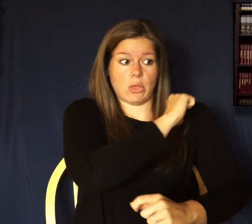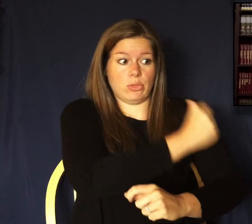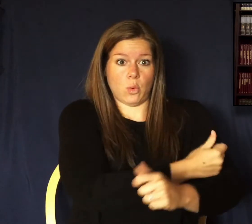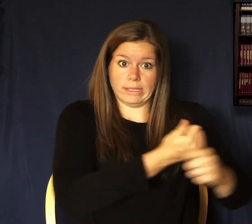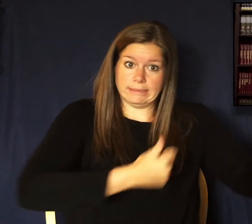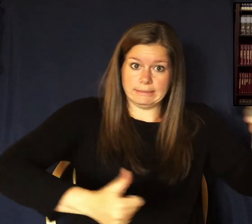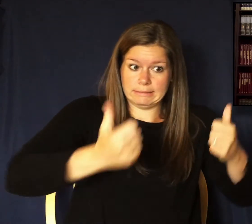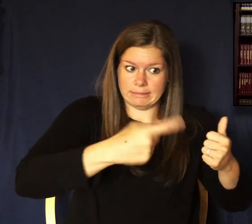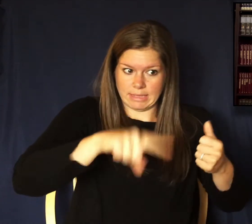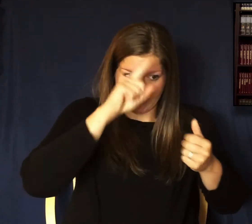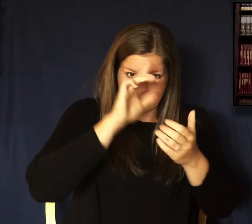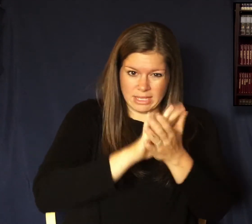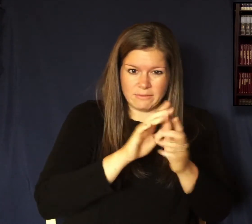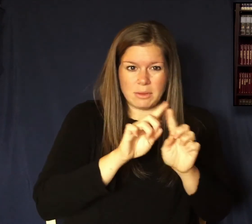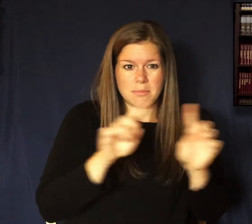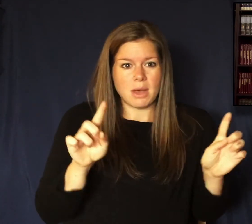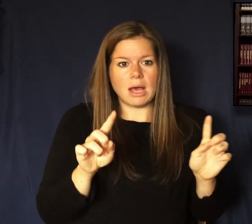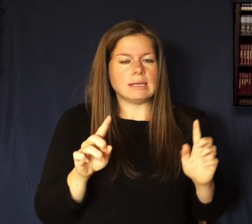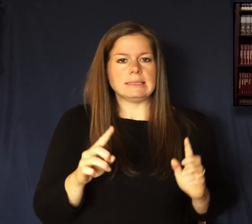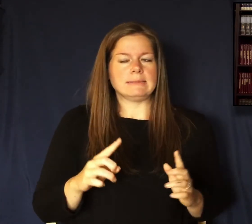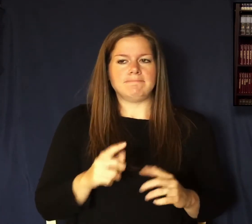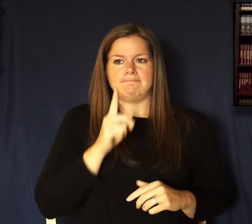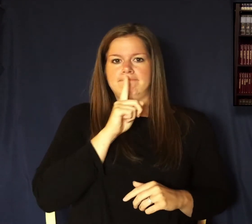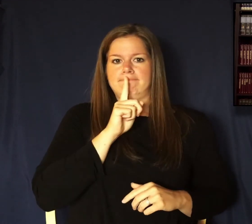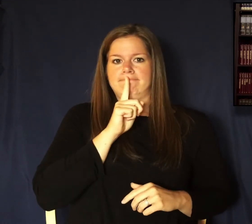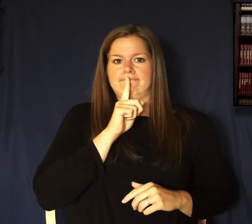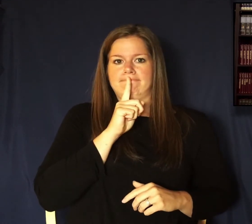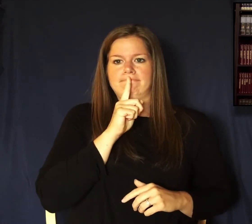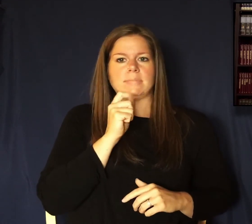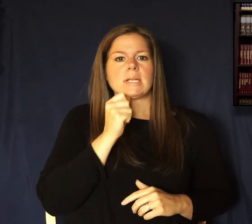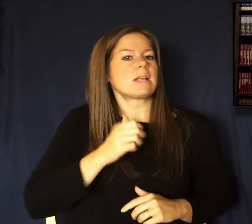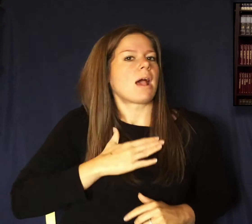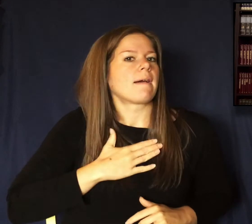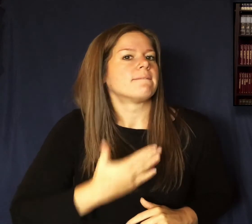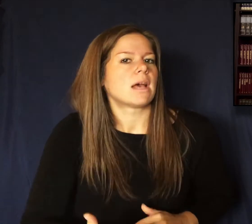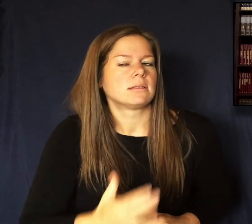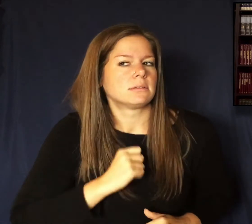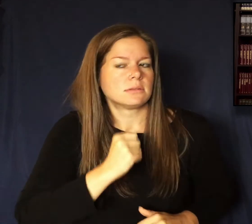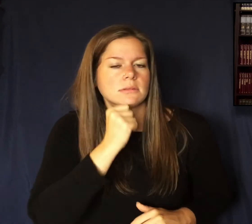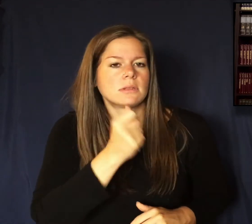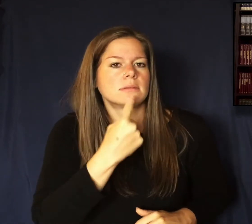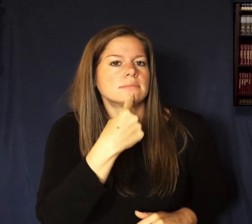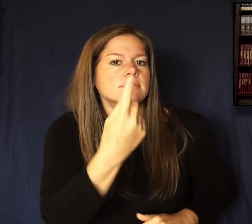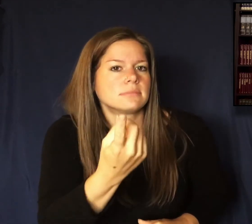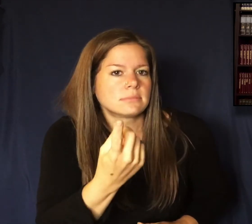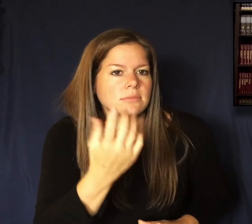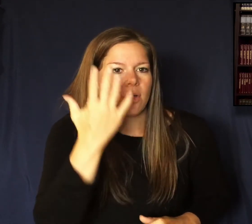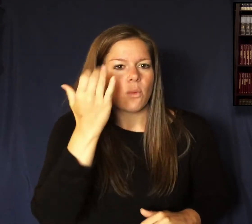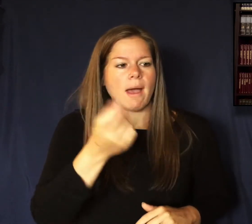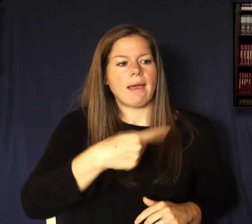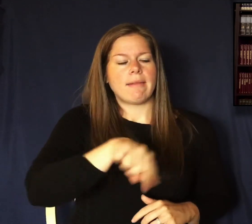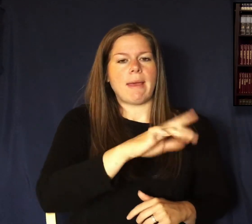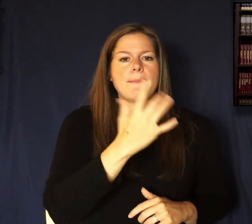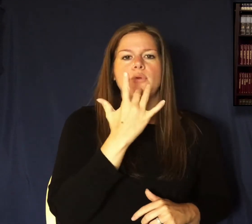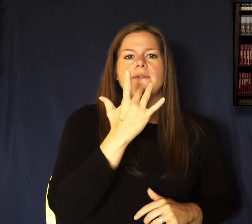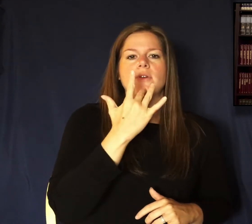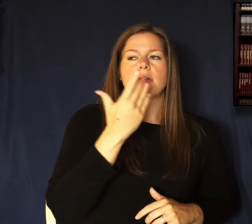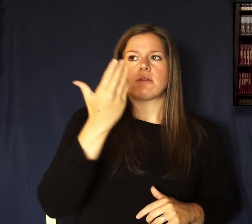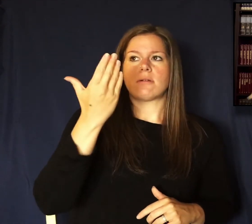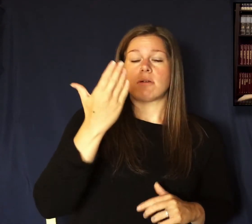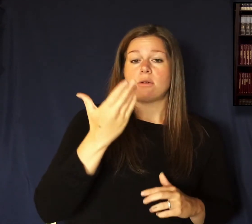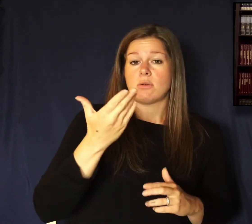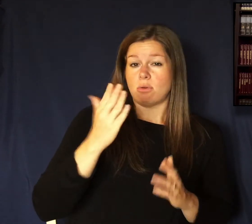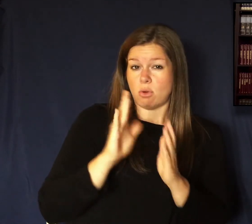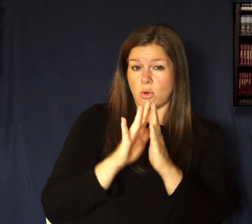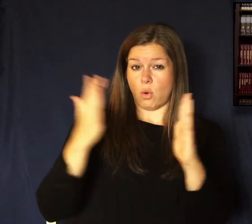not confess it, so that they would not be put out of the synagogue. For they love the glory that comes from man more than the glory that comes from God." What